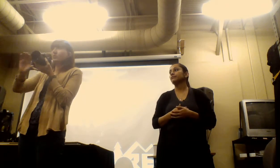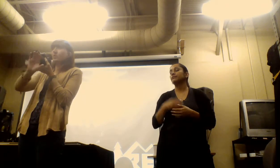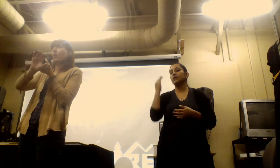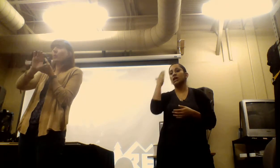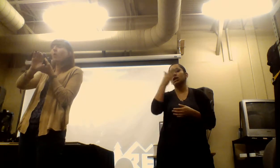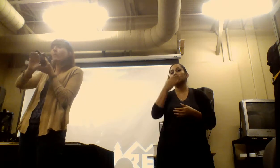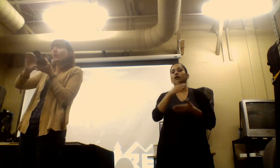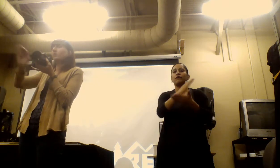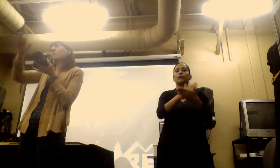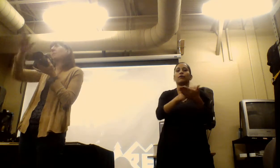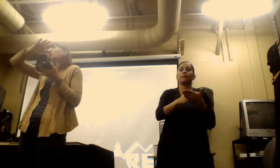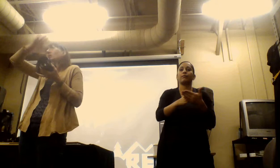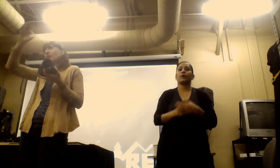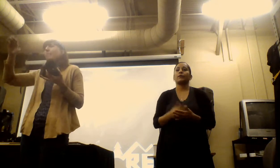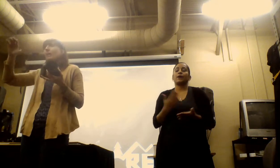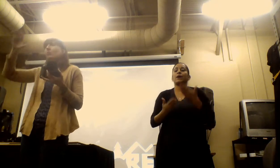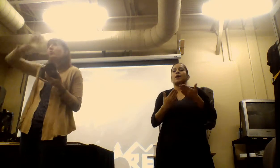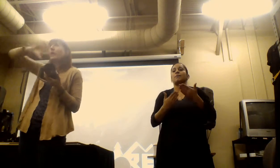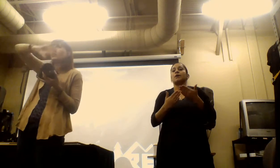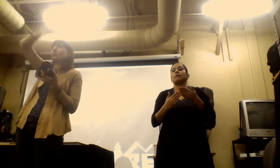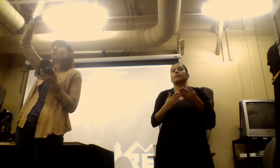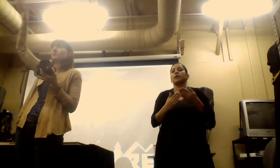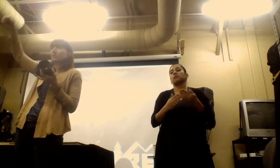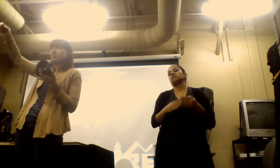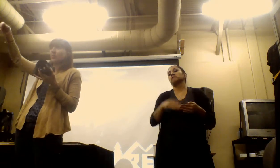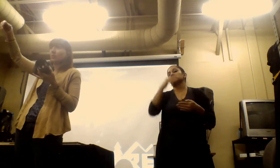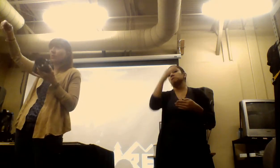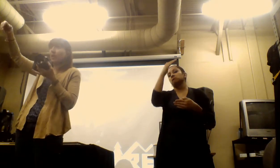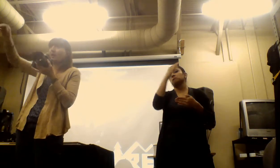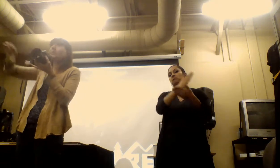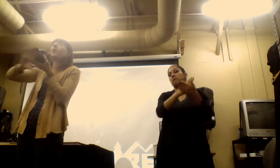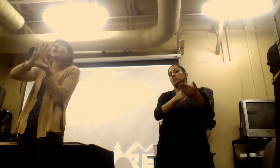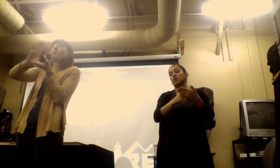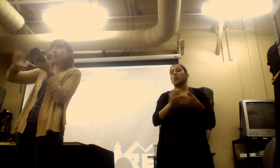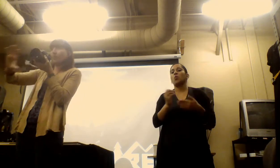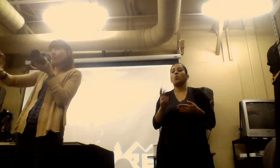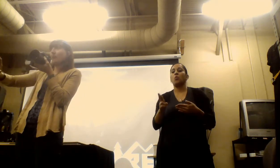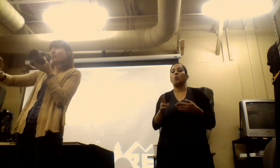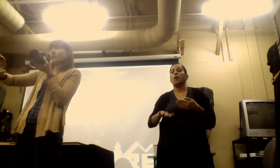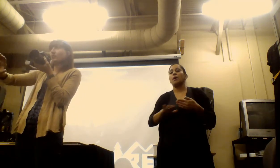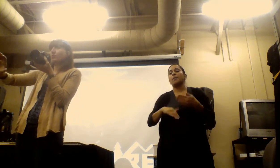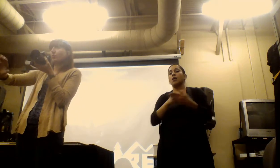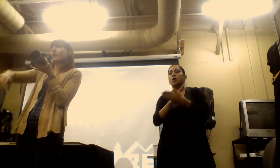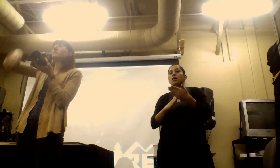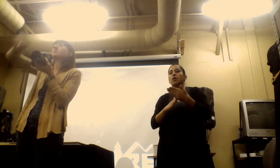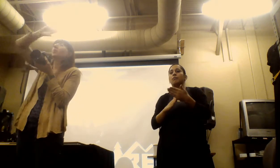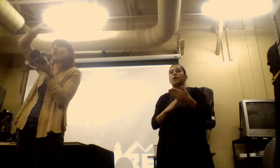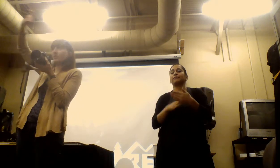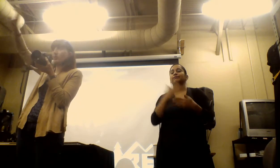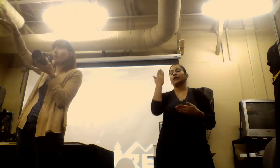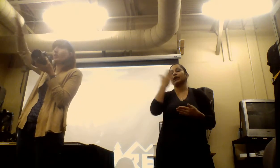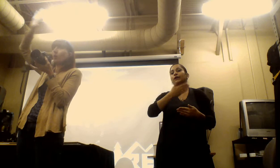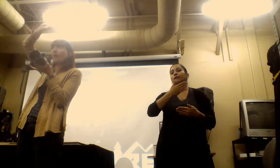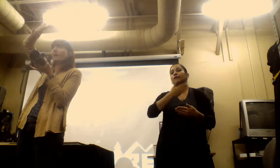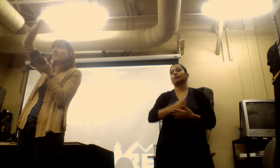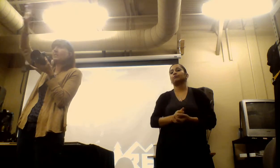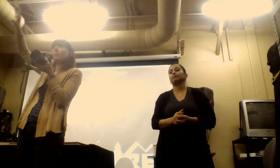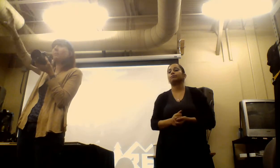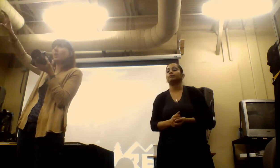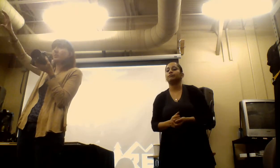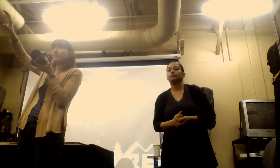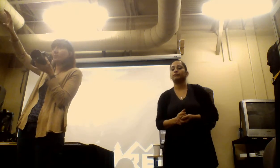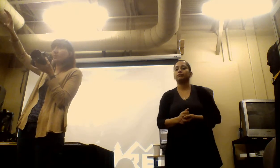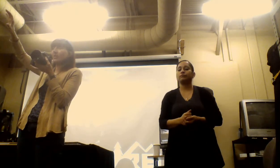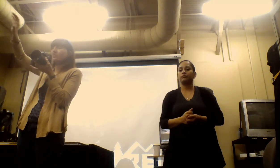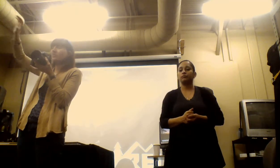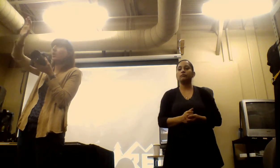beautiful, imagine like a mountain range with a sunset, okay? I want the mountain range in focus. I need to